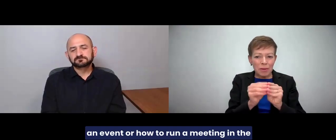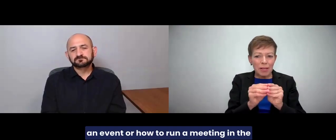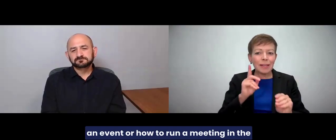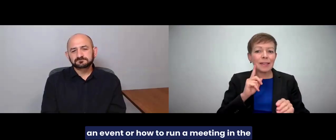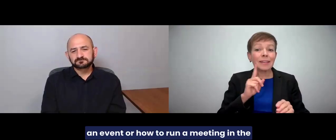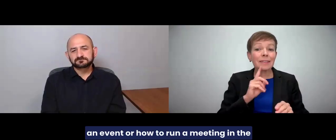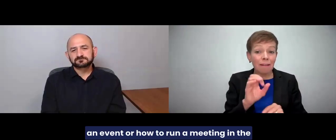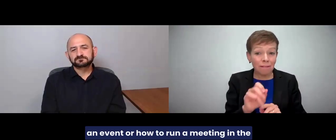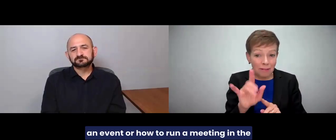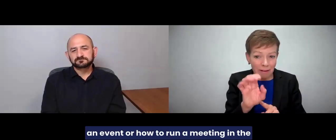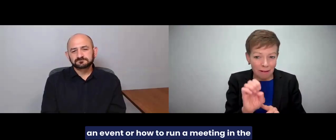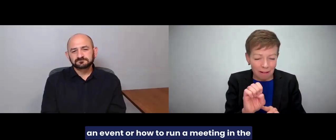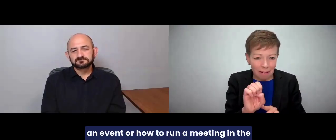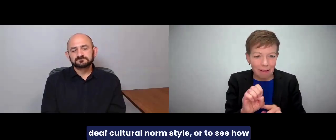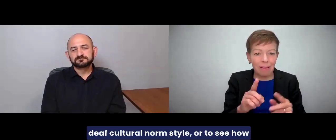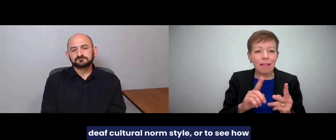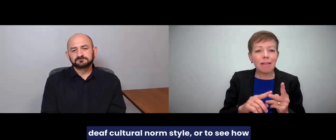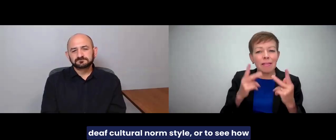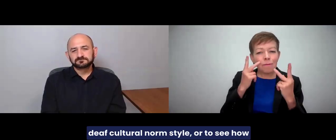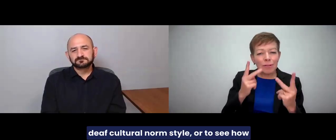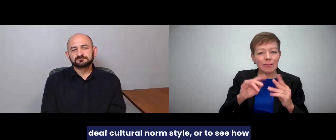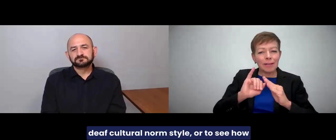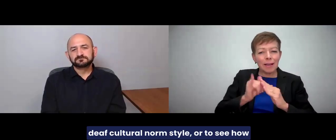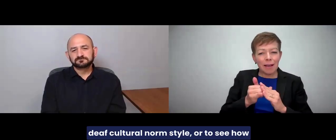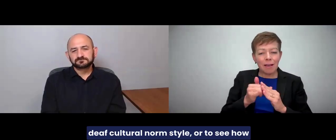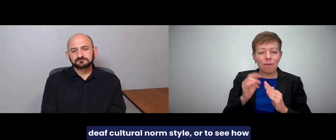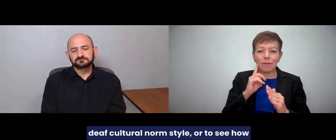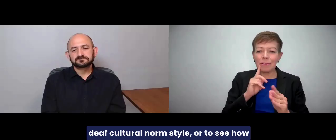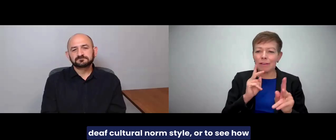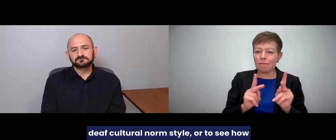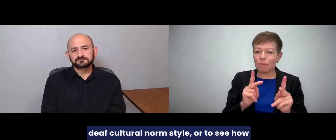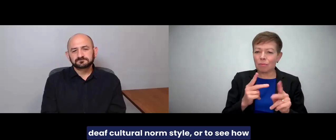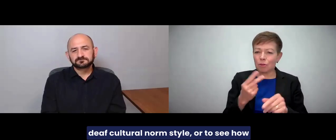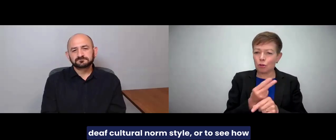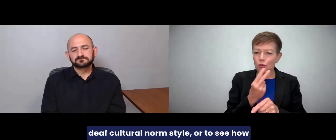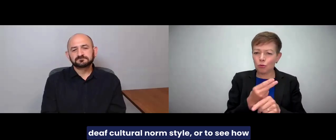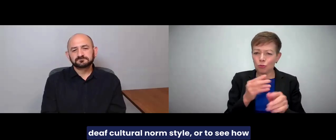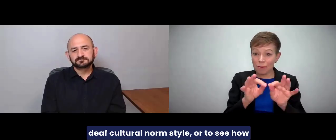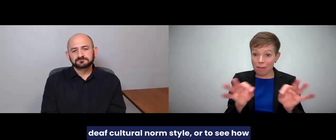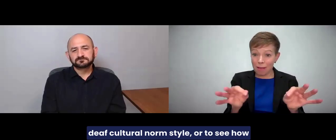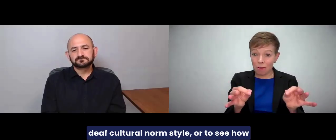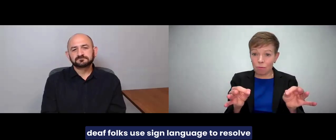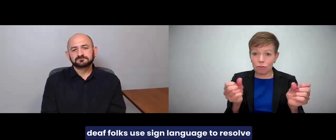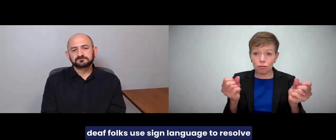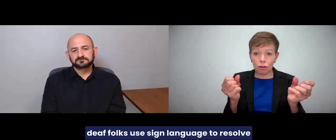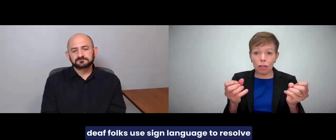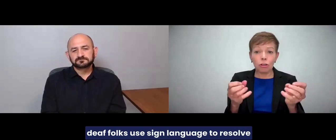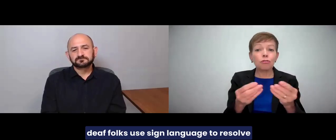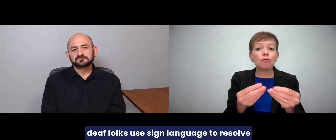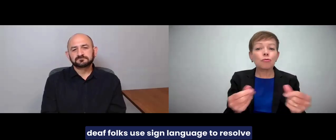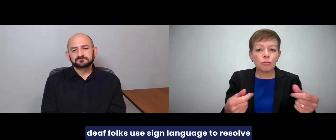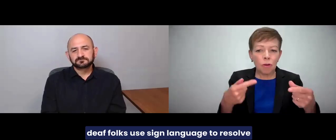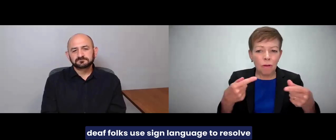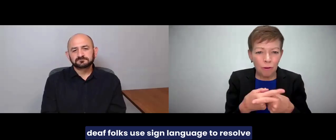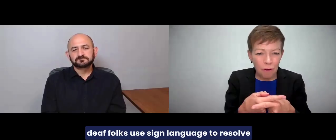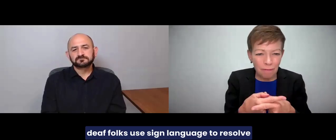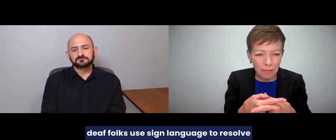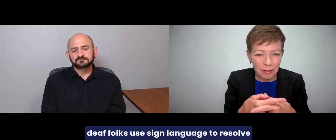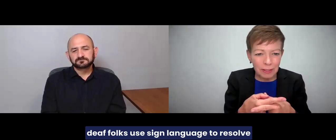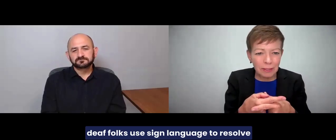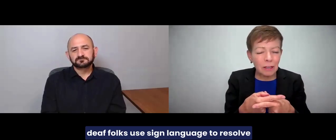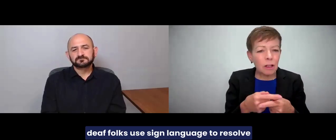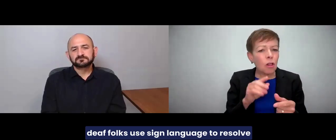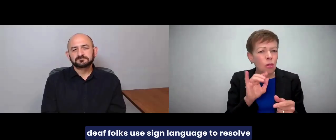or how to run a meeting in the deaf cultural norm style, or to see how deaf folks